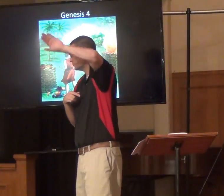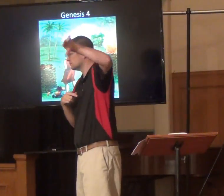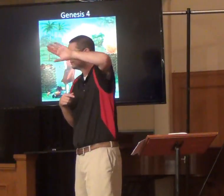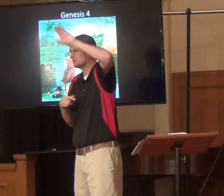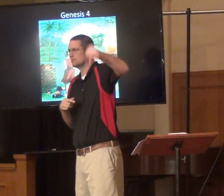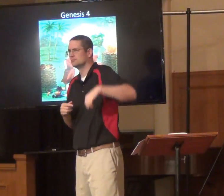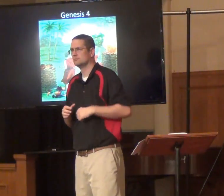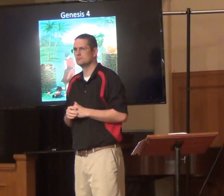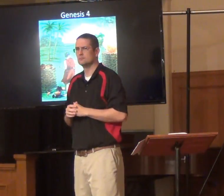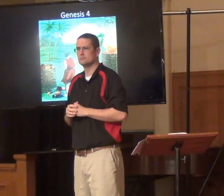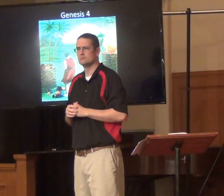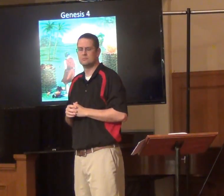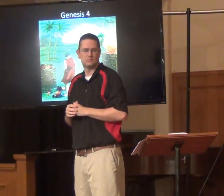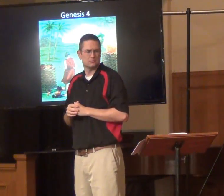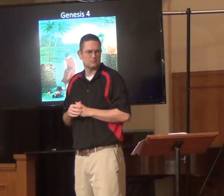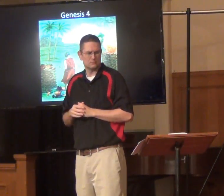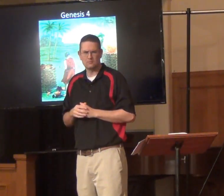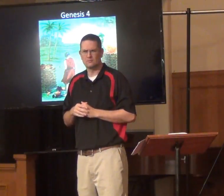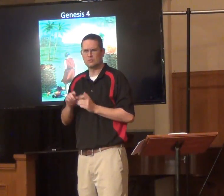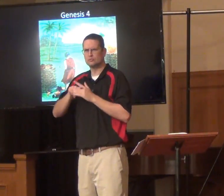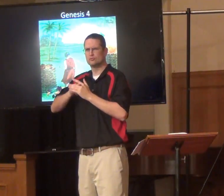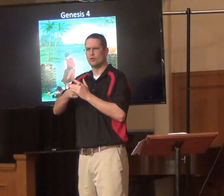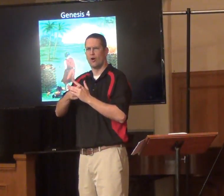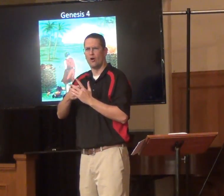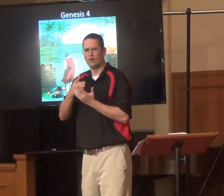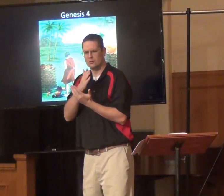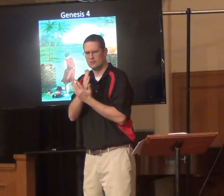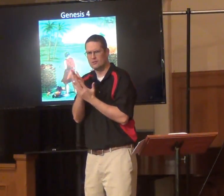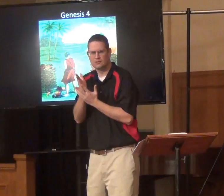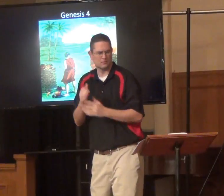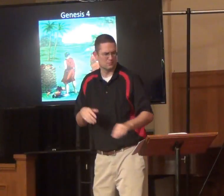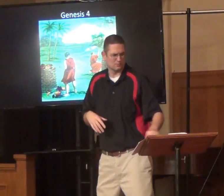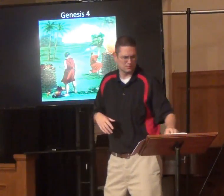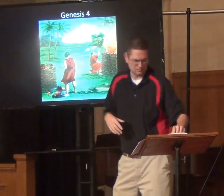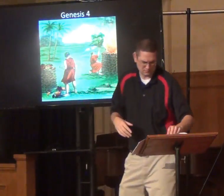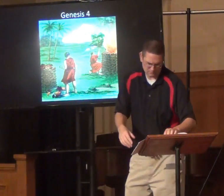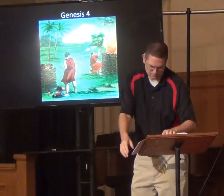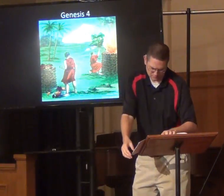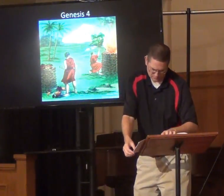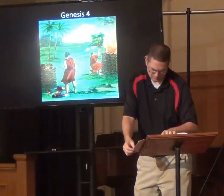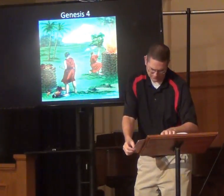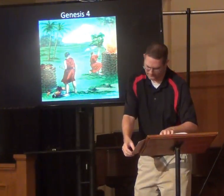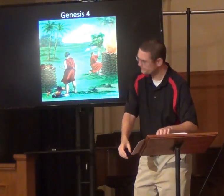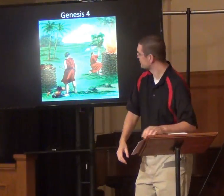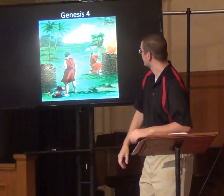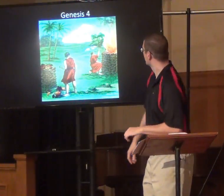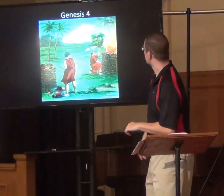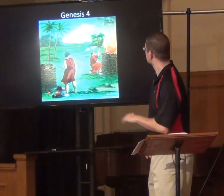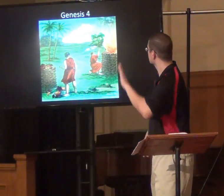And we say, no, leave me alone. And so it started then in Genesis